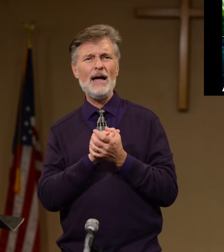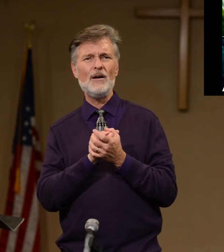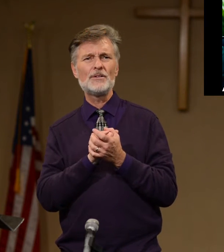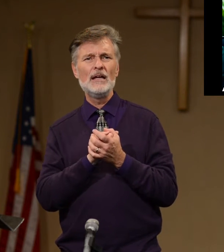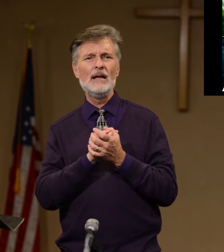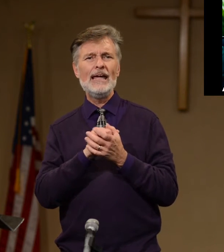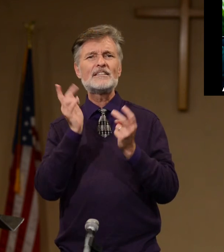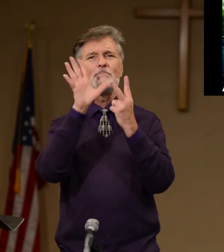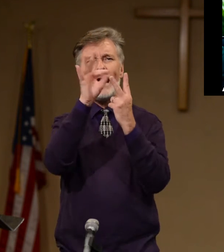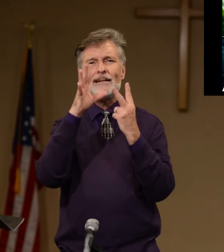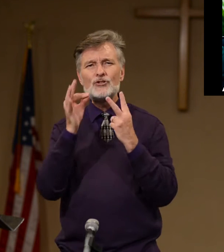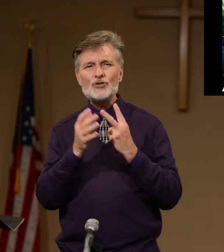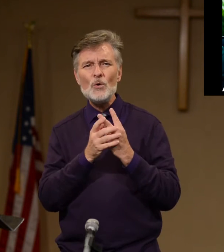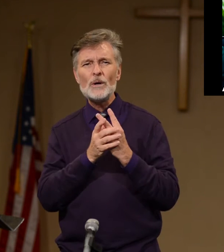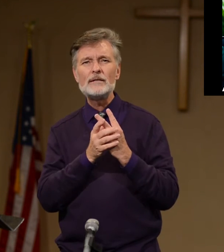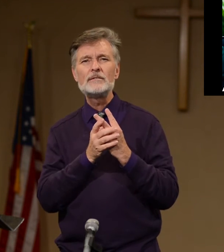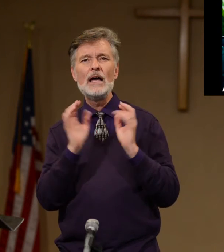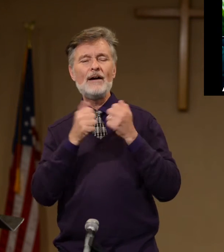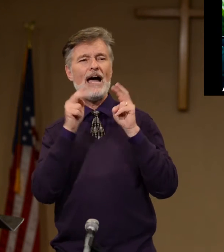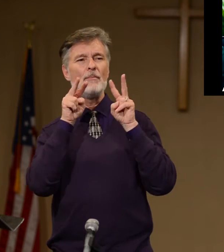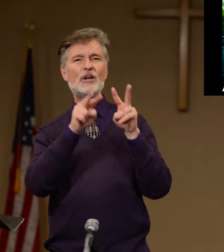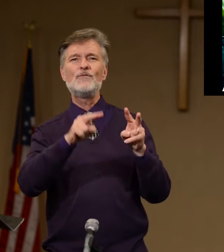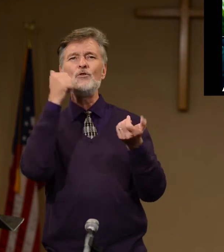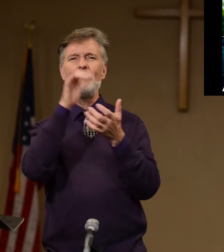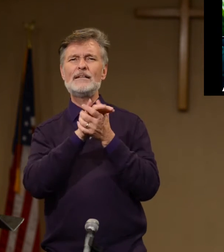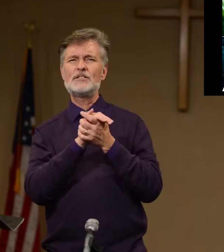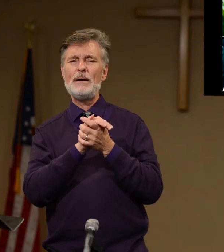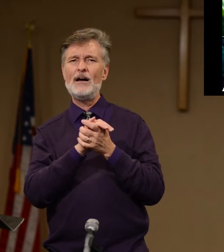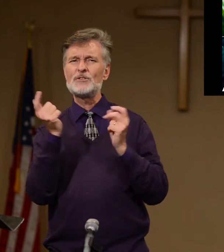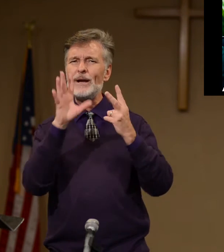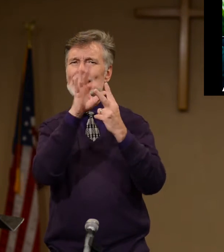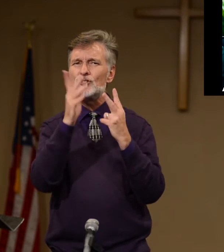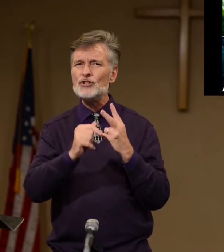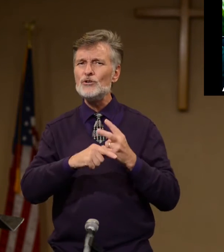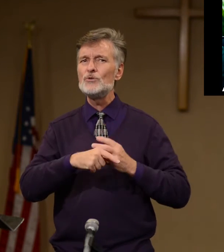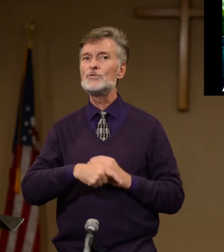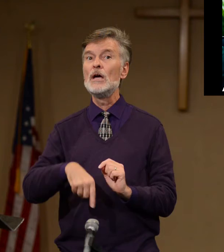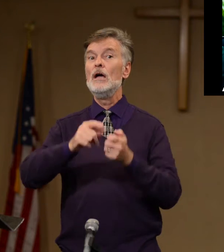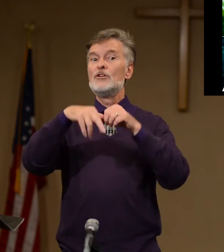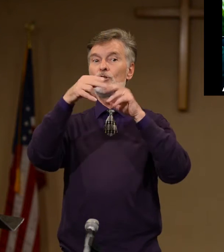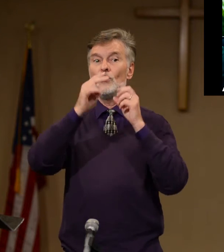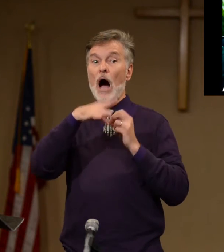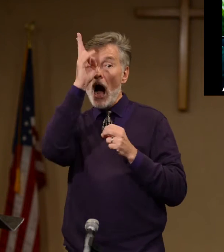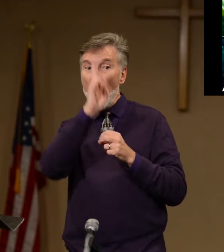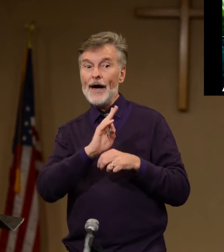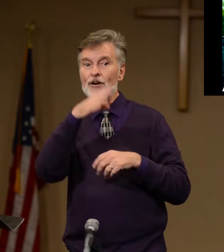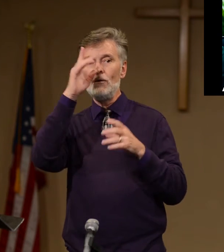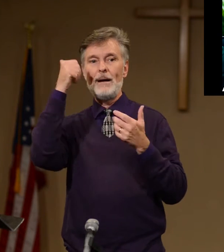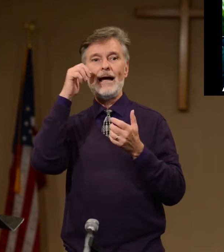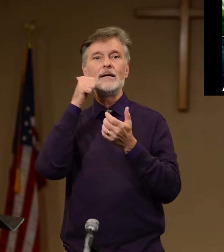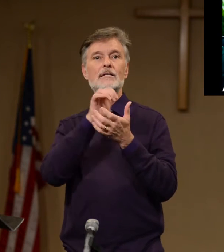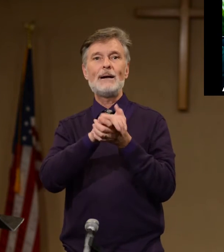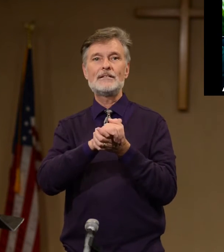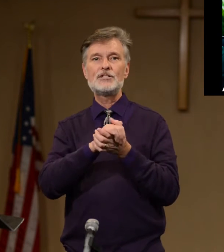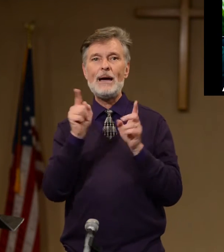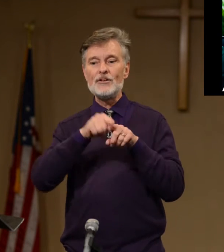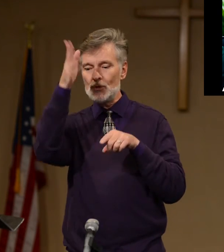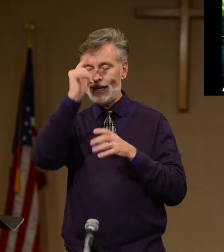about. It's my choice of how I'm going to view my spouse. And when I choose to honor my spouse the way